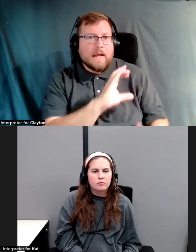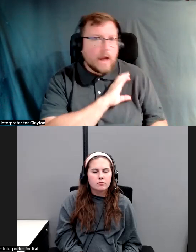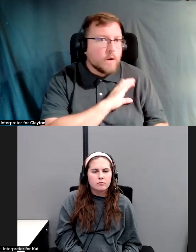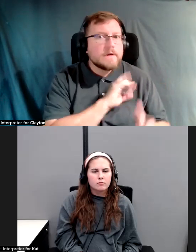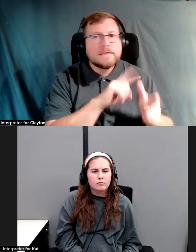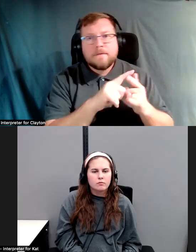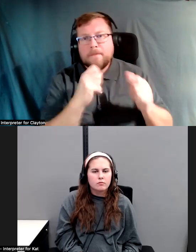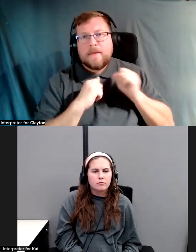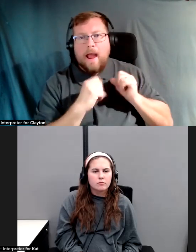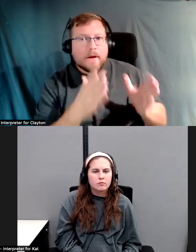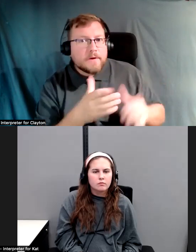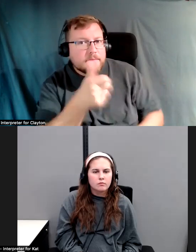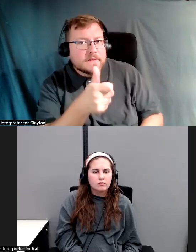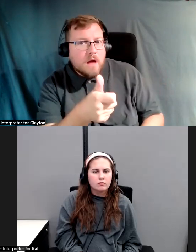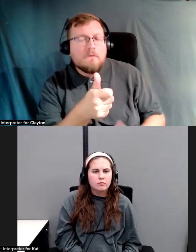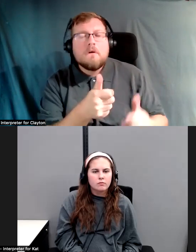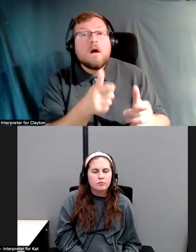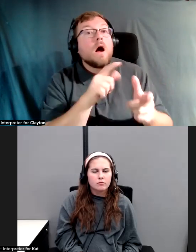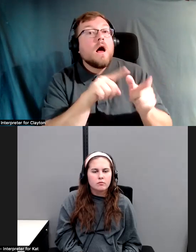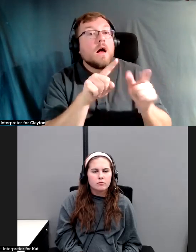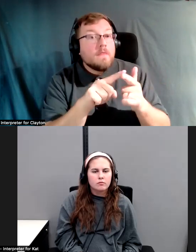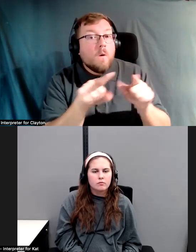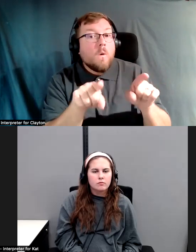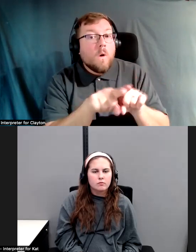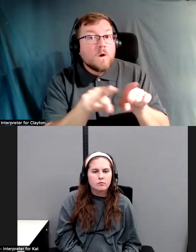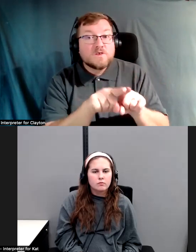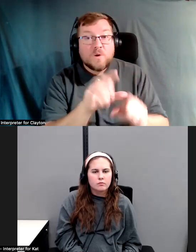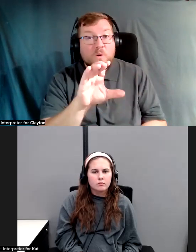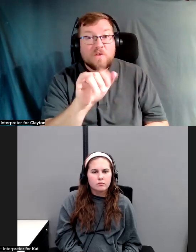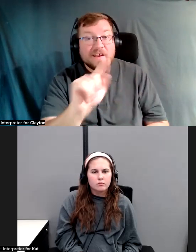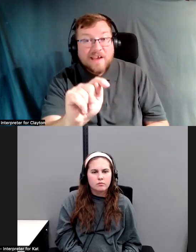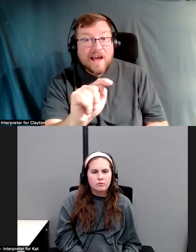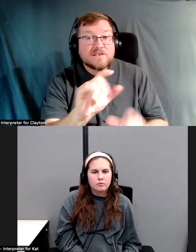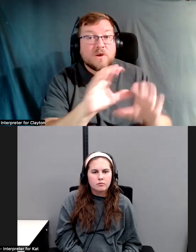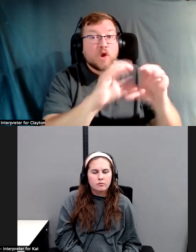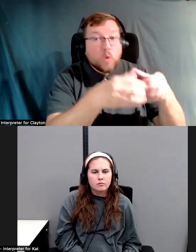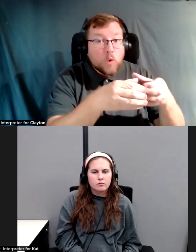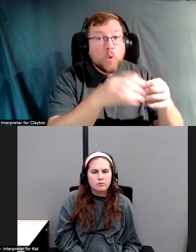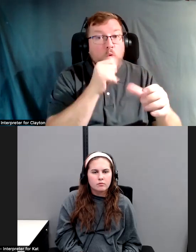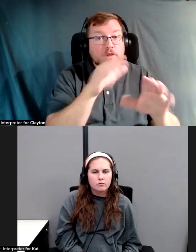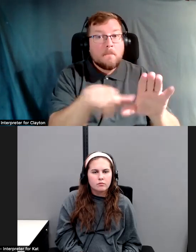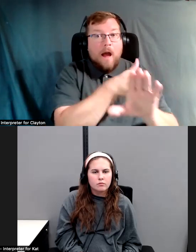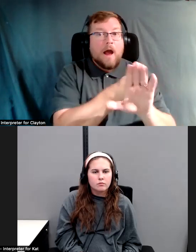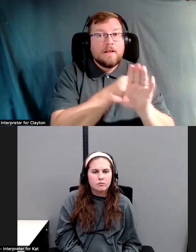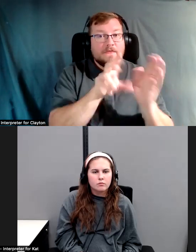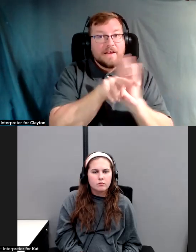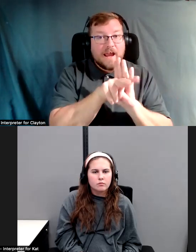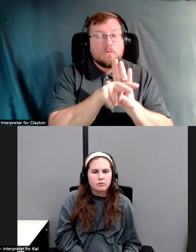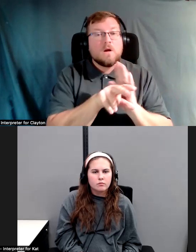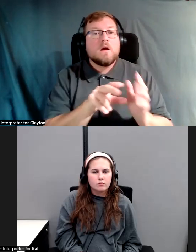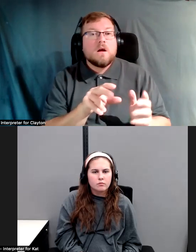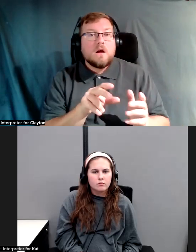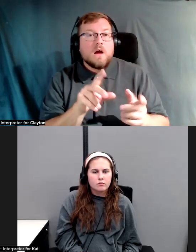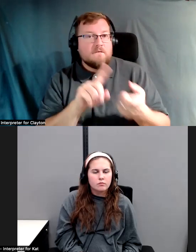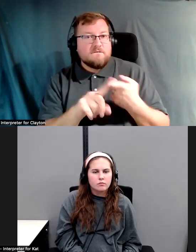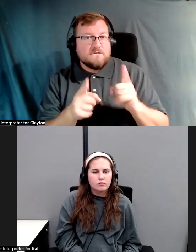the actors, and then also cast and crew, or sorry, crew. There was family friends of ours that